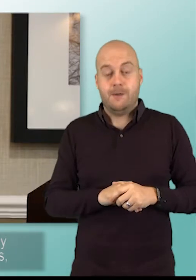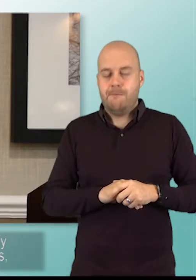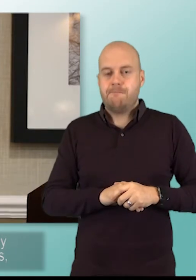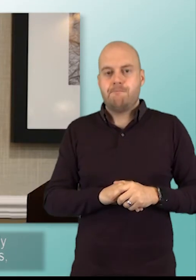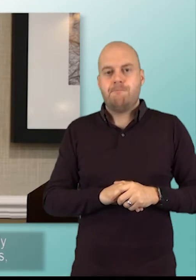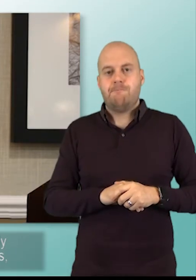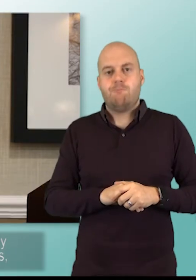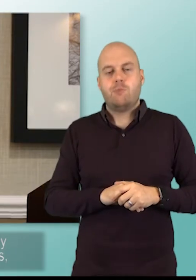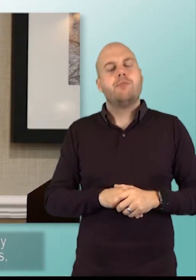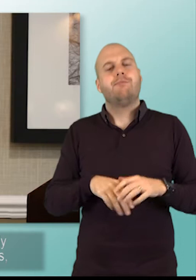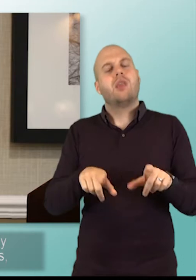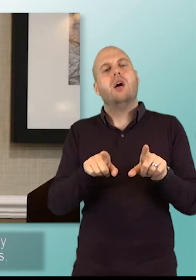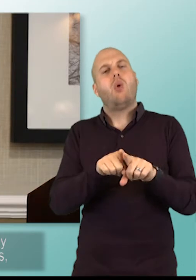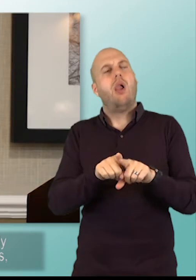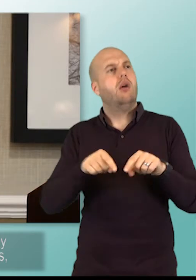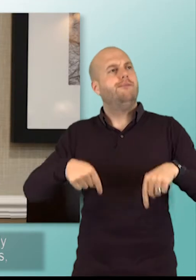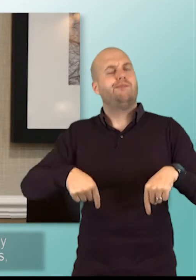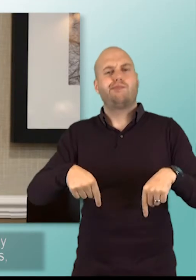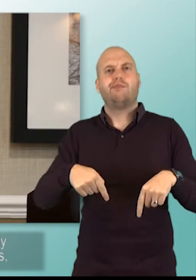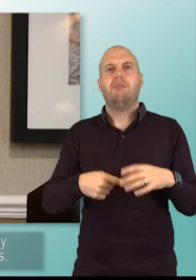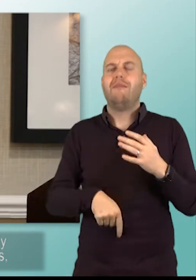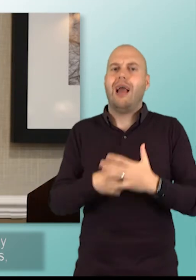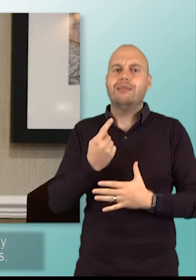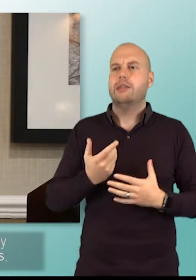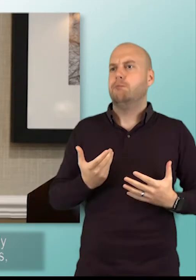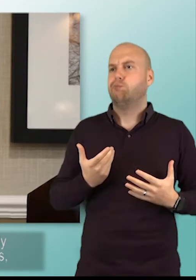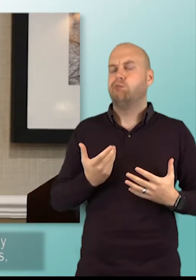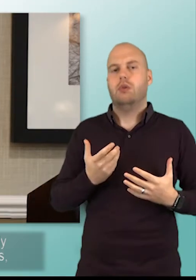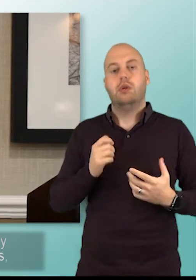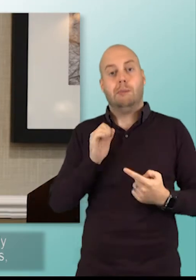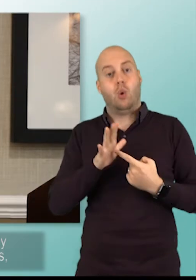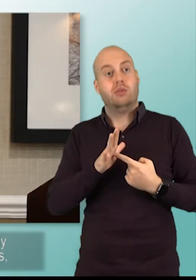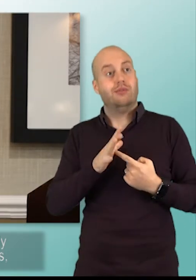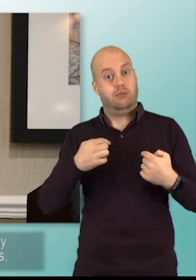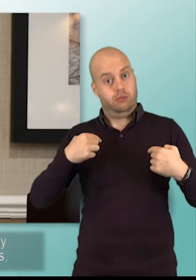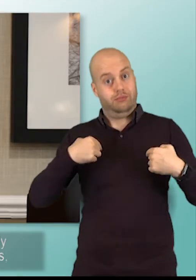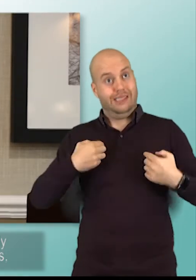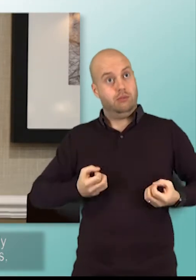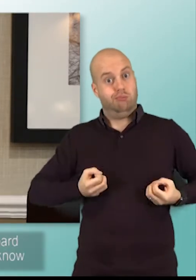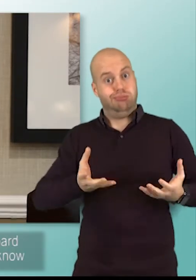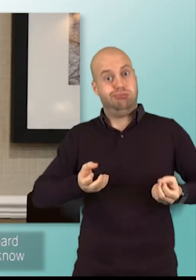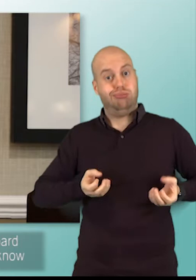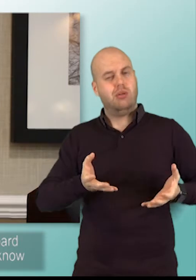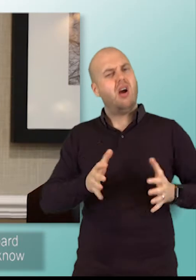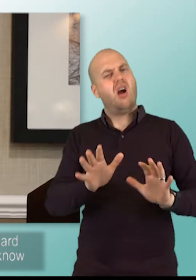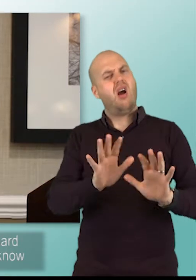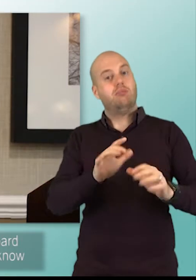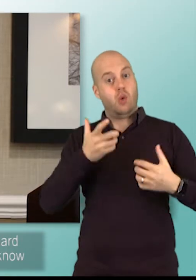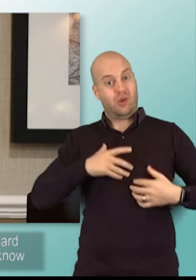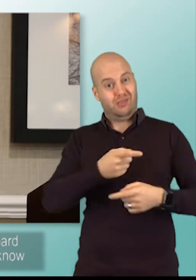And I wanted to also say that these events are really important, not only for us, for you to hear from us, we want to hear from